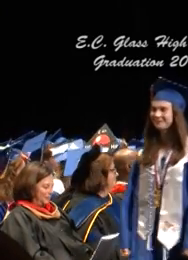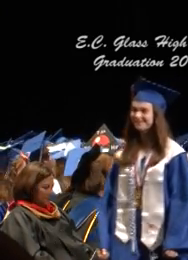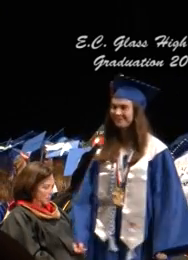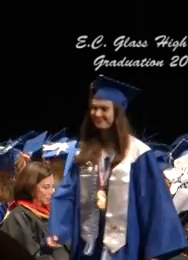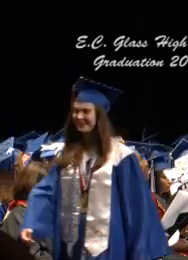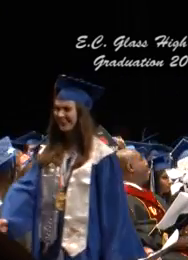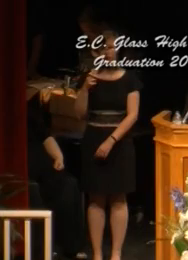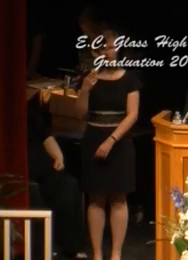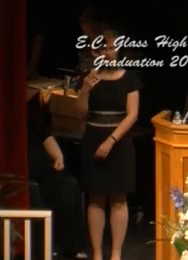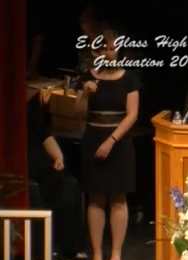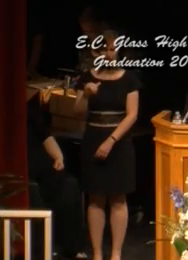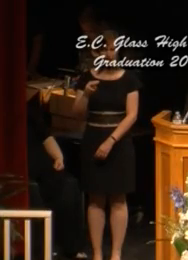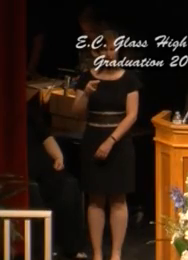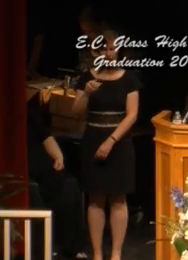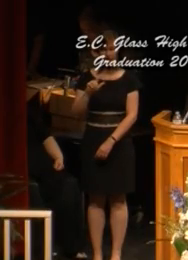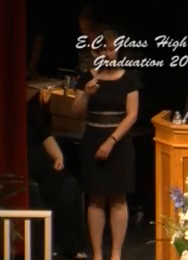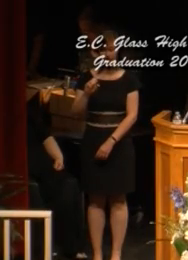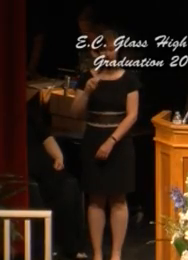Timothy Lee Mosby.